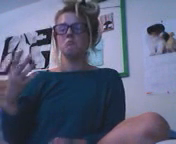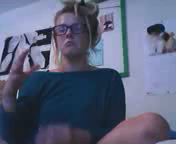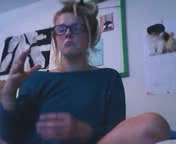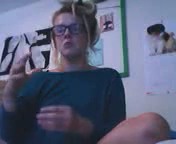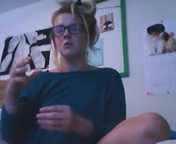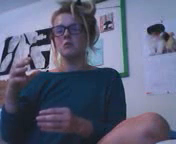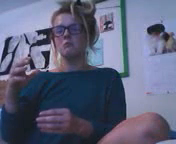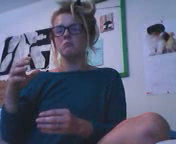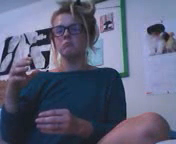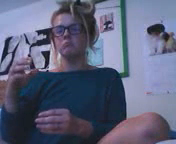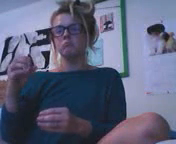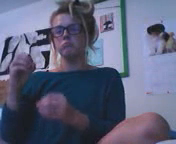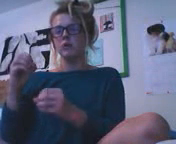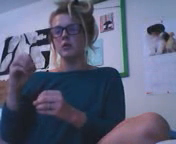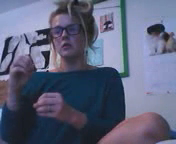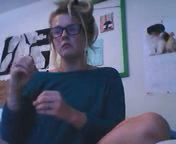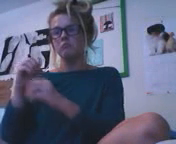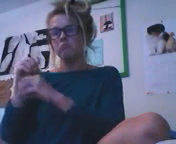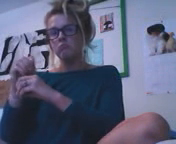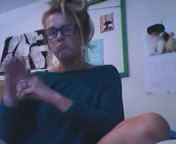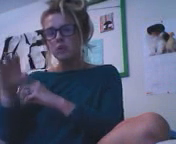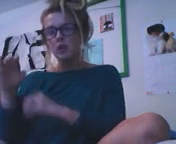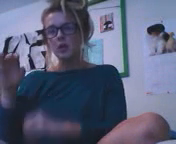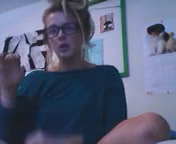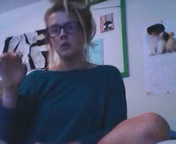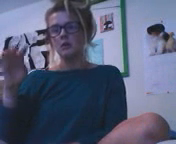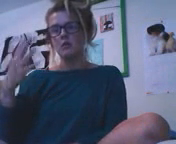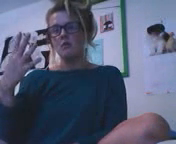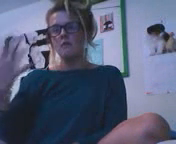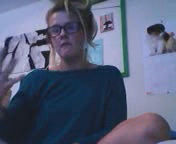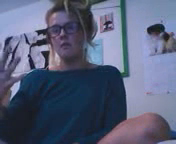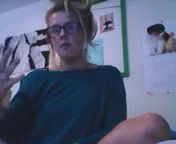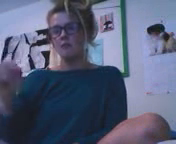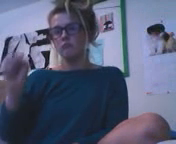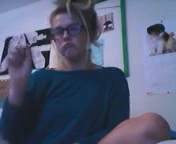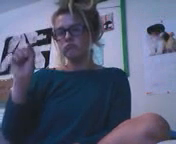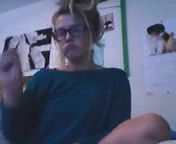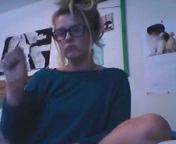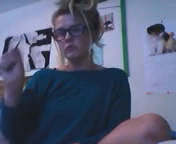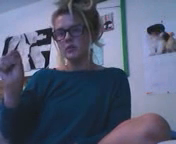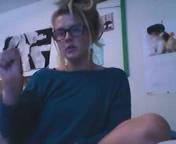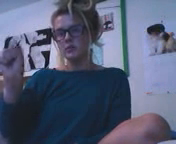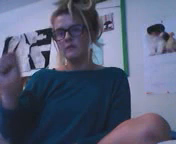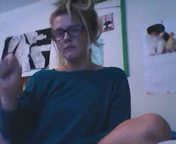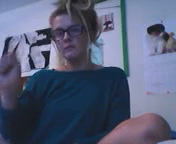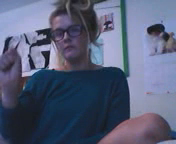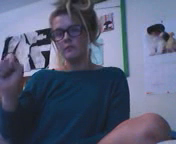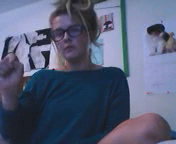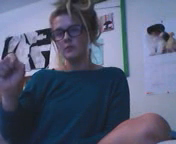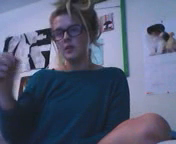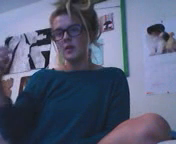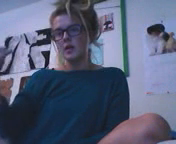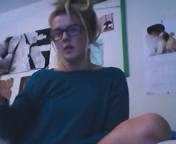H3PO4. By adding 4 as my coefficient in front of H3PO4, I have not only now changed the number of phosphorus atoms I